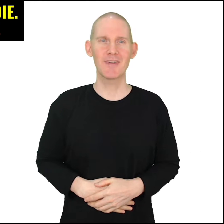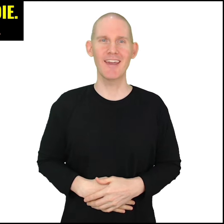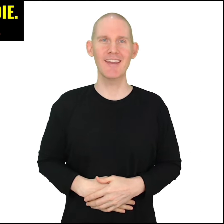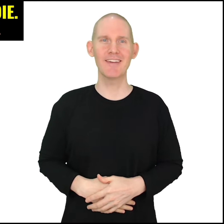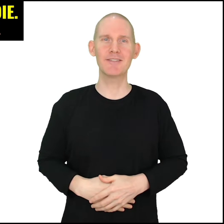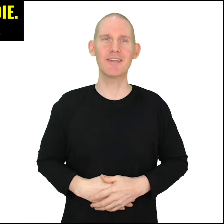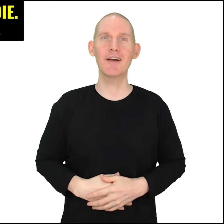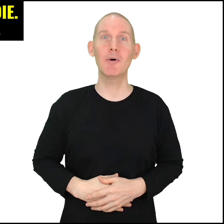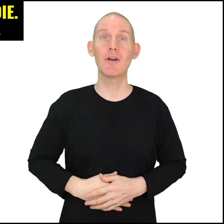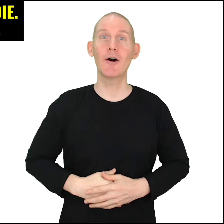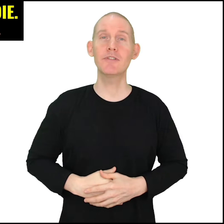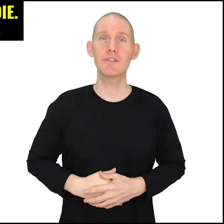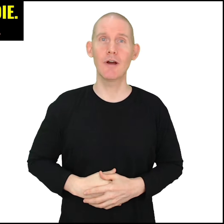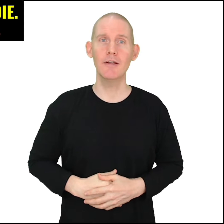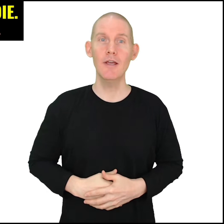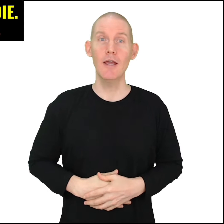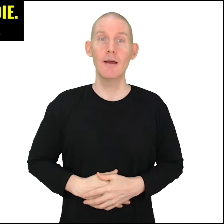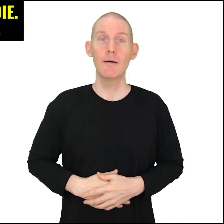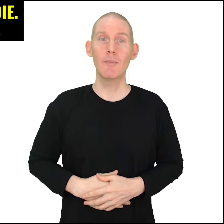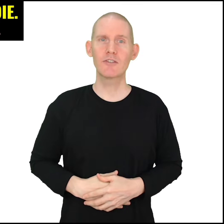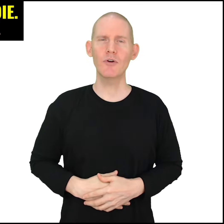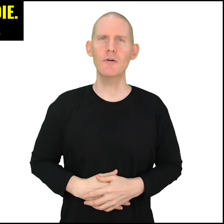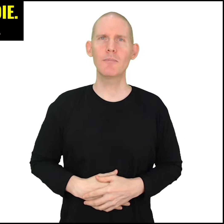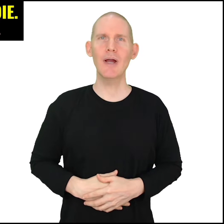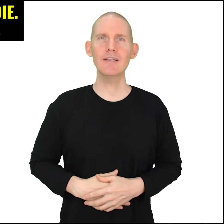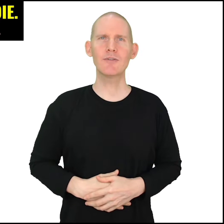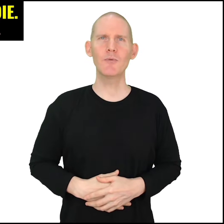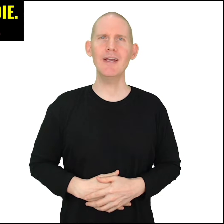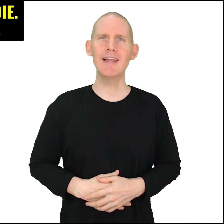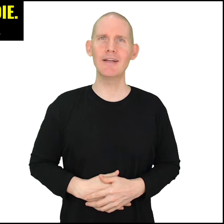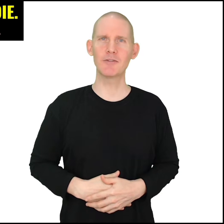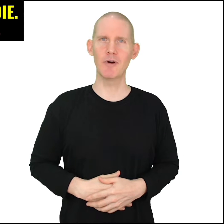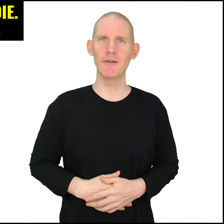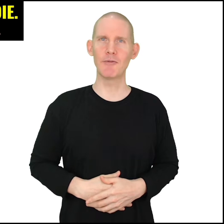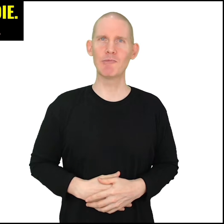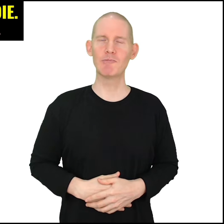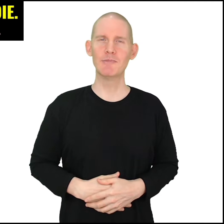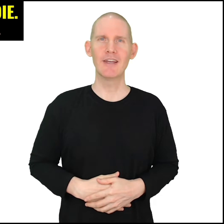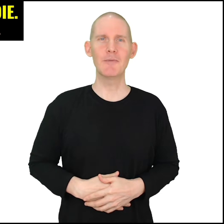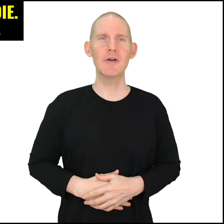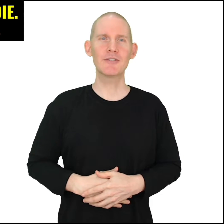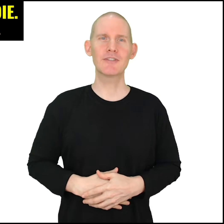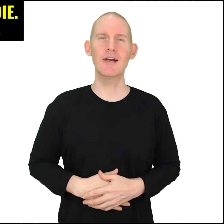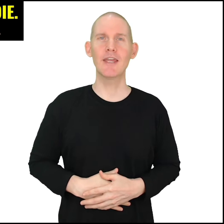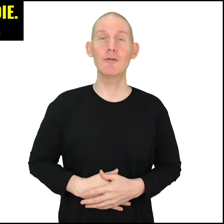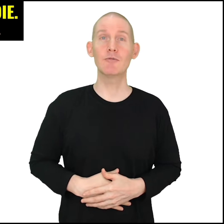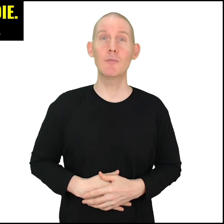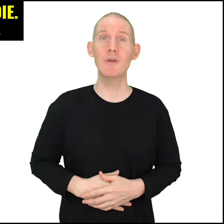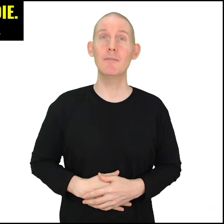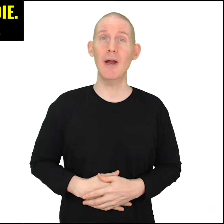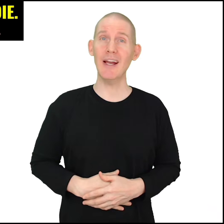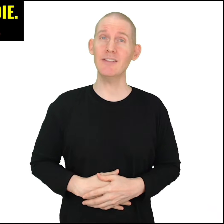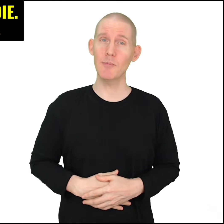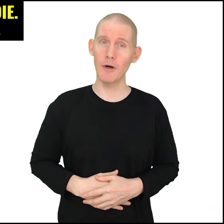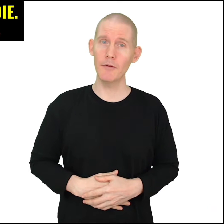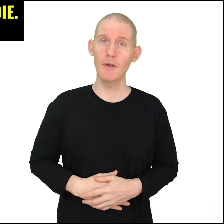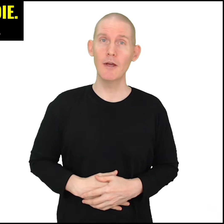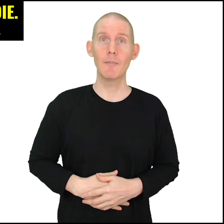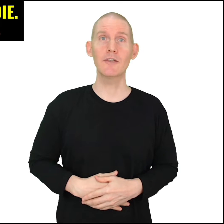Okay, let's talk about how to sign "My turtle passed away last month." In American Sign Language, it would be "Past month, my